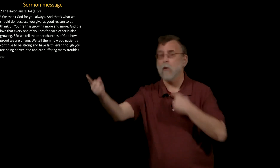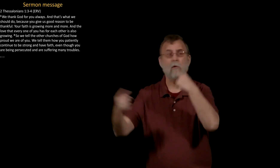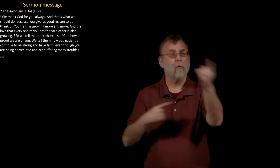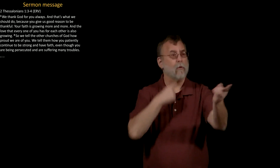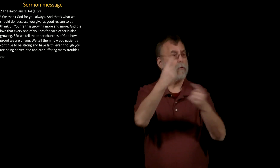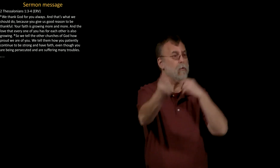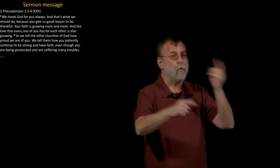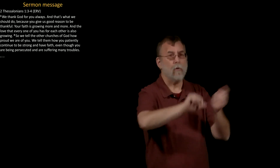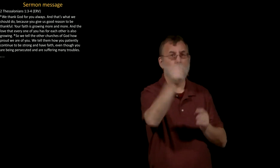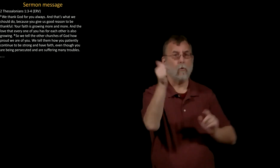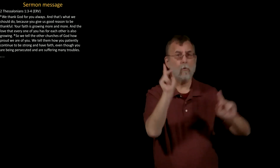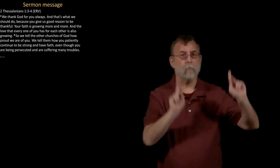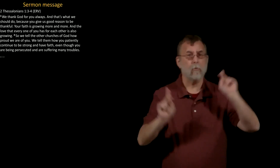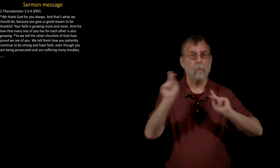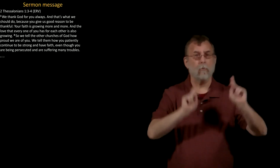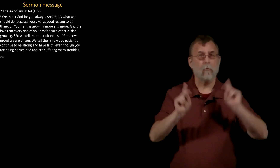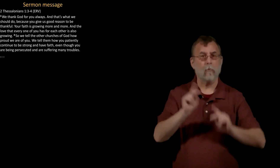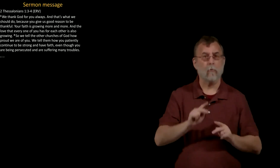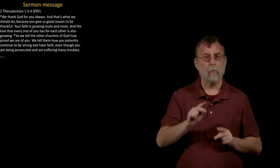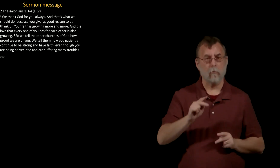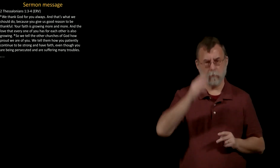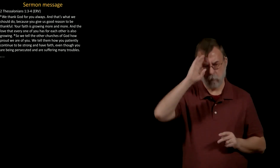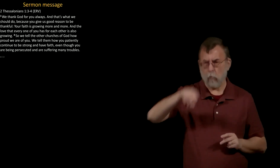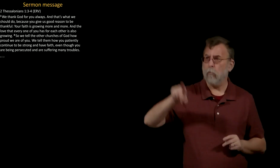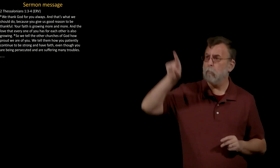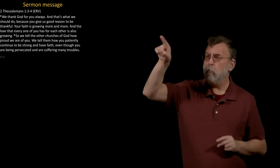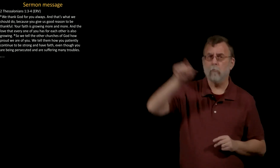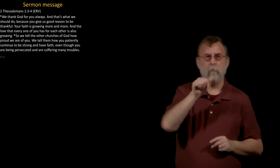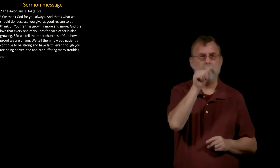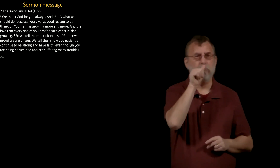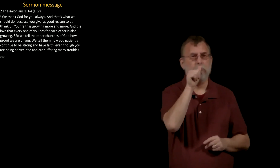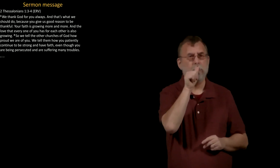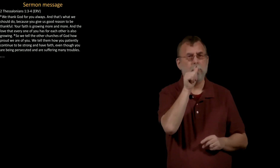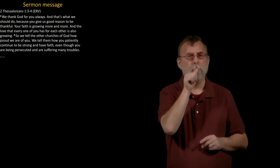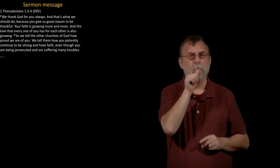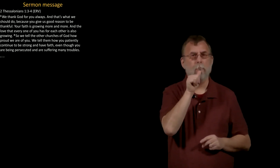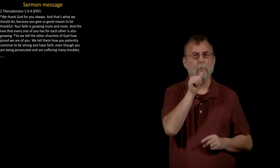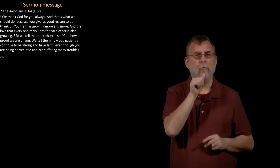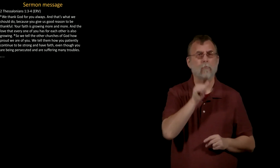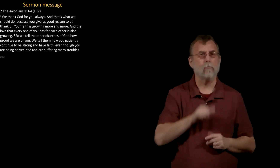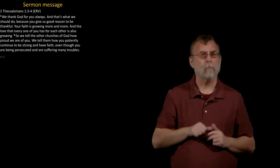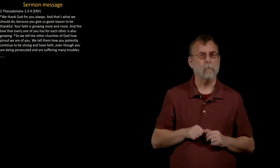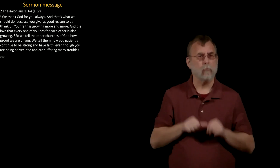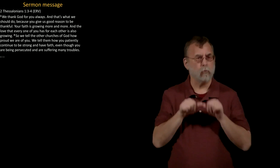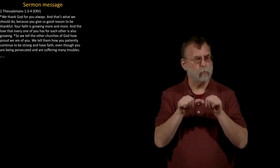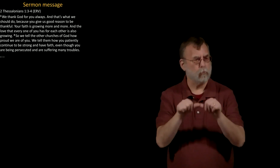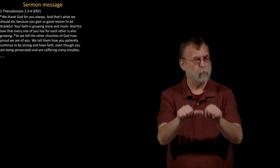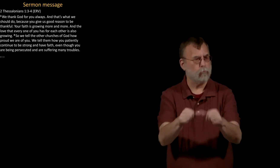So we tell the other people of God